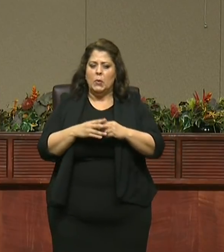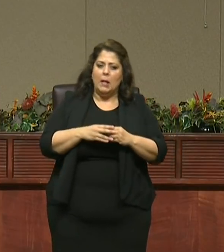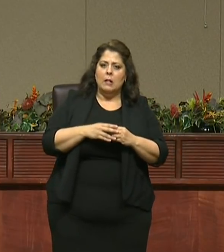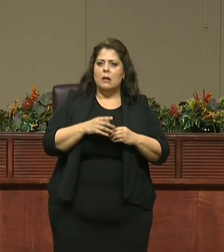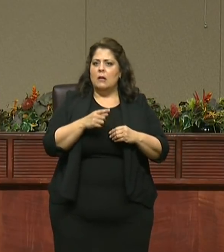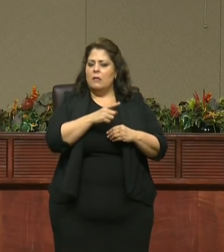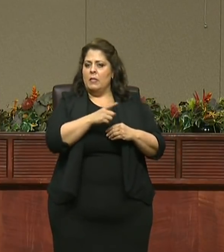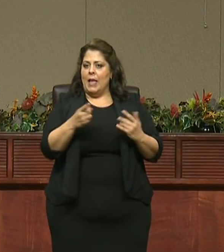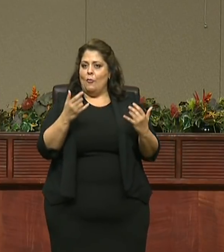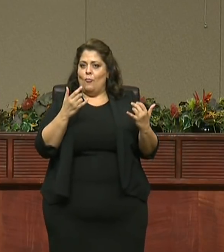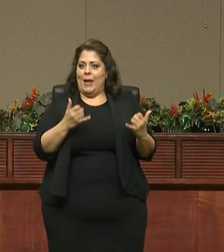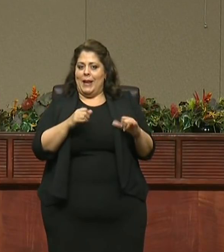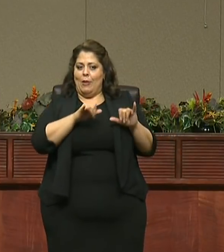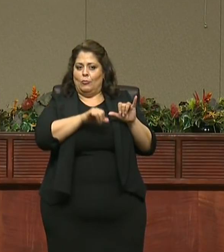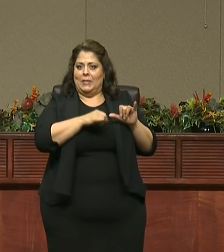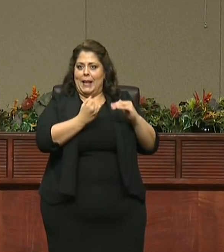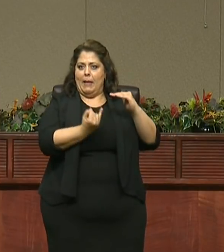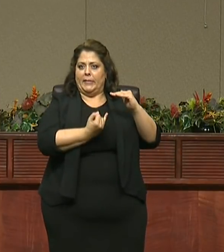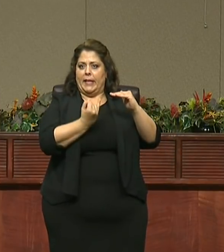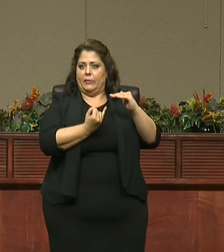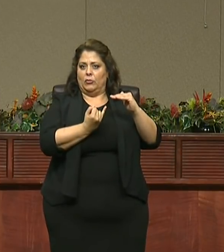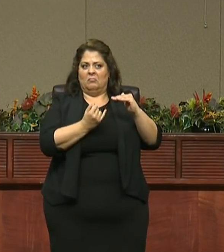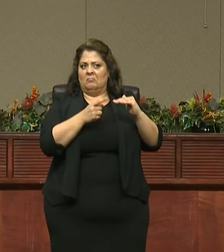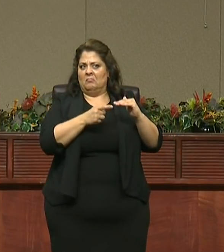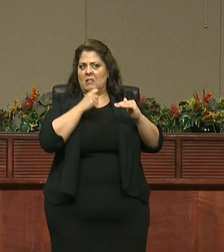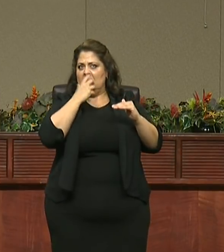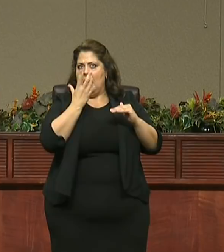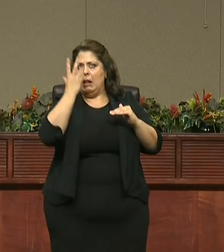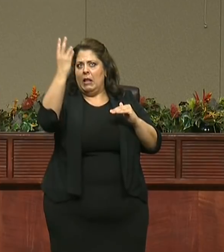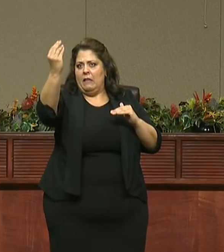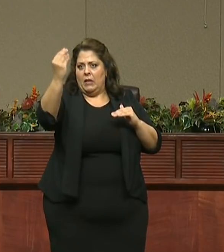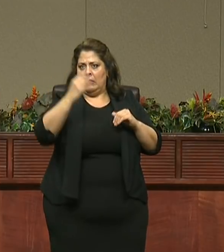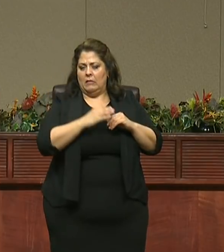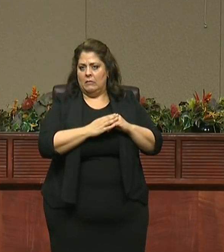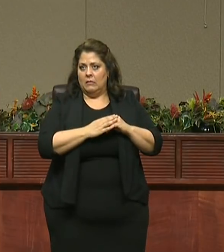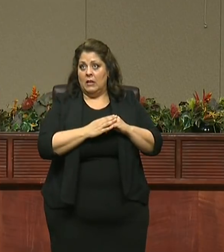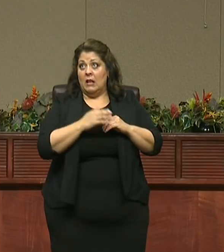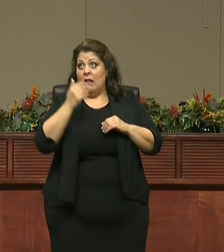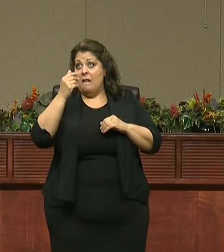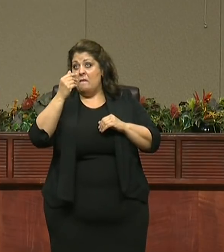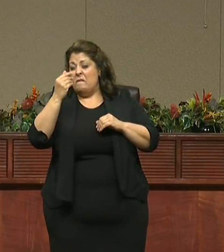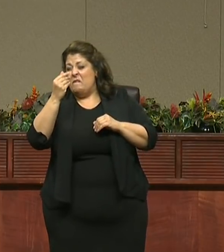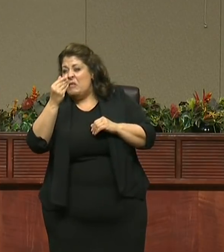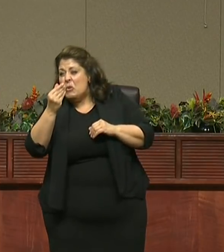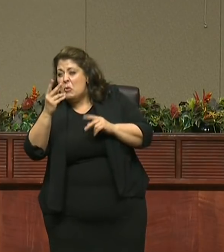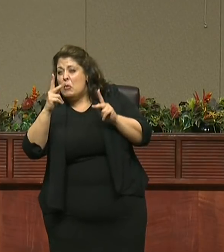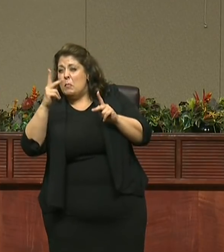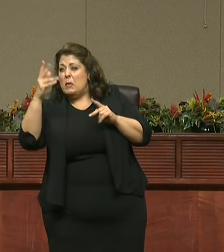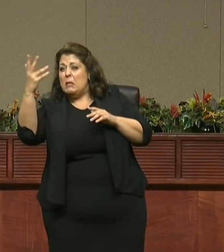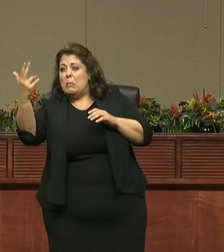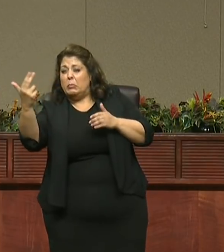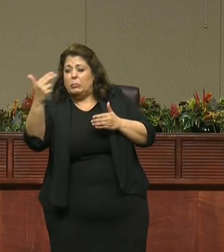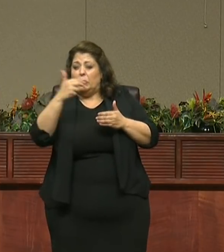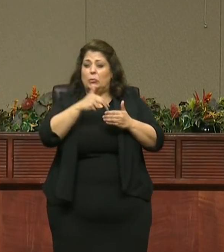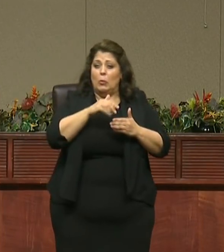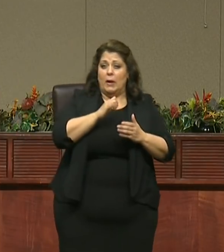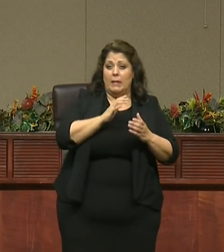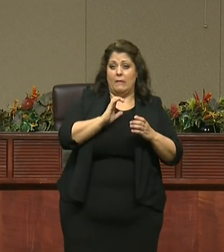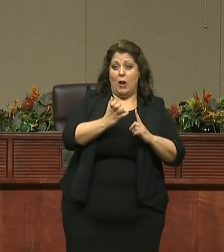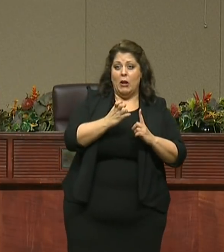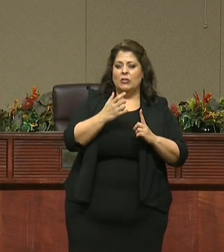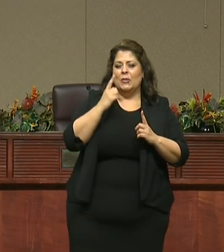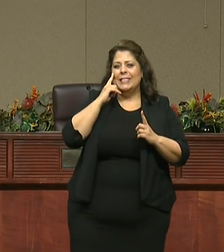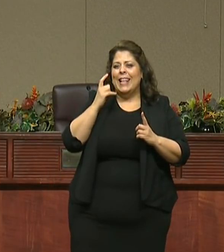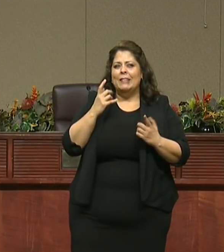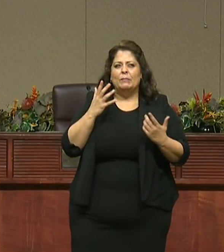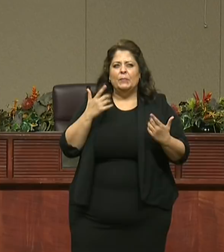isolation, pretty much they're not leaving, and very few people are coming into that environment. it's somewhat of a bubble that they're living within.